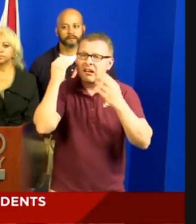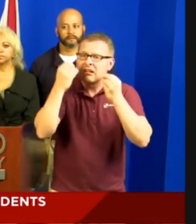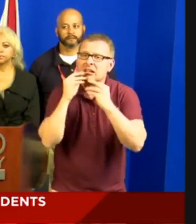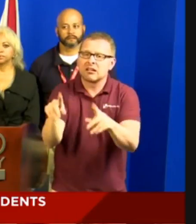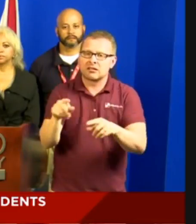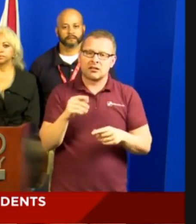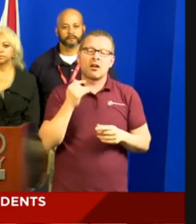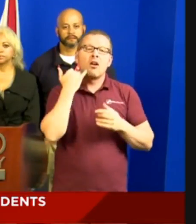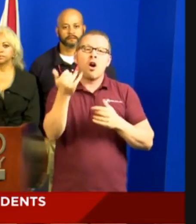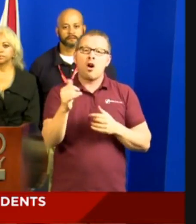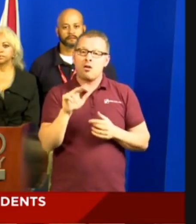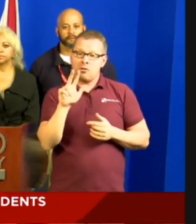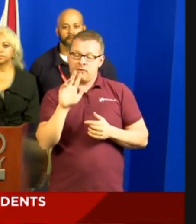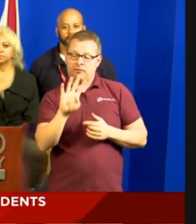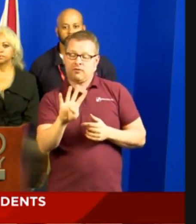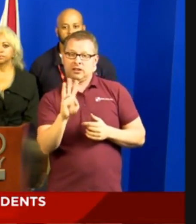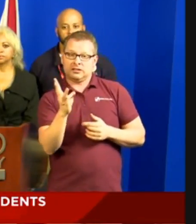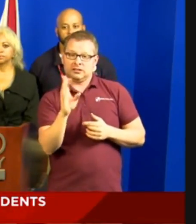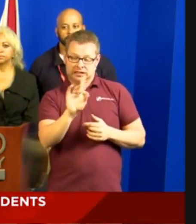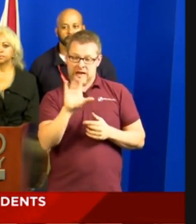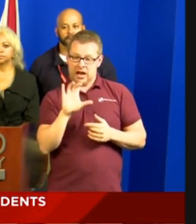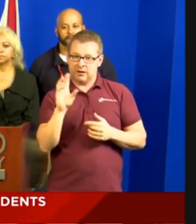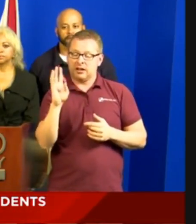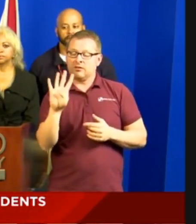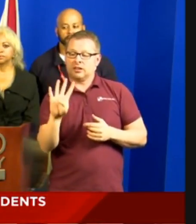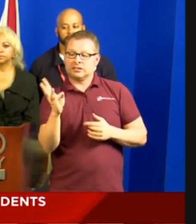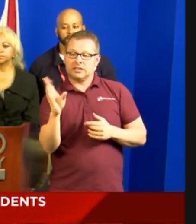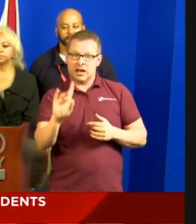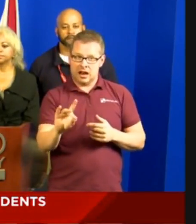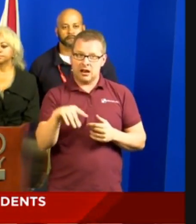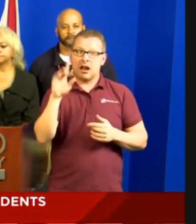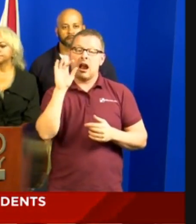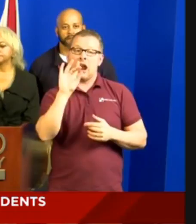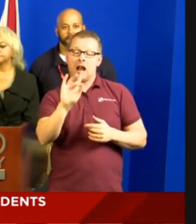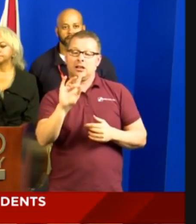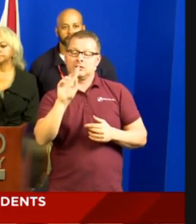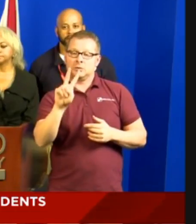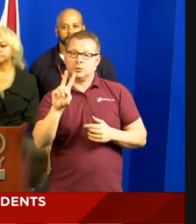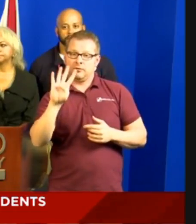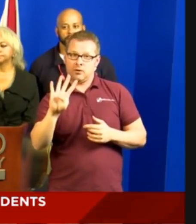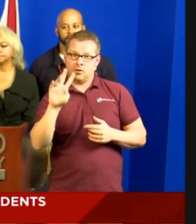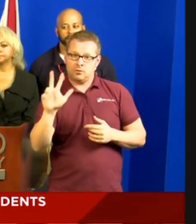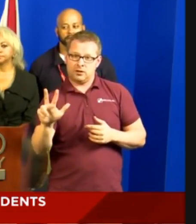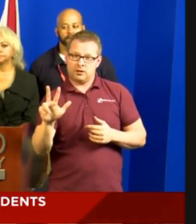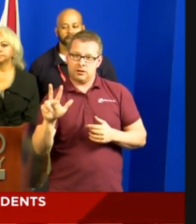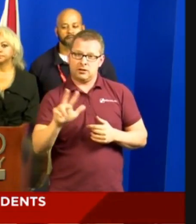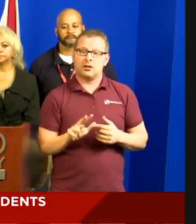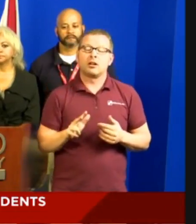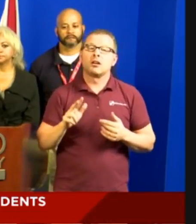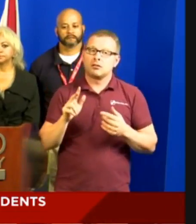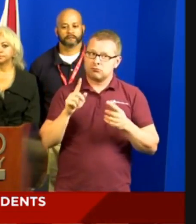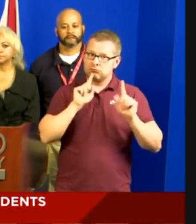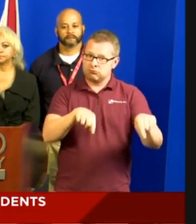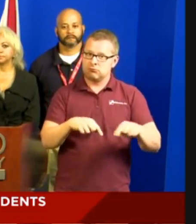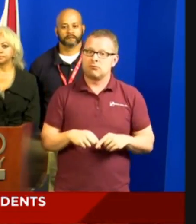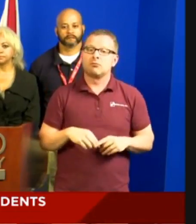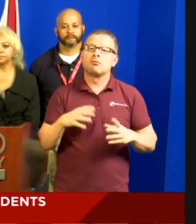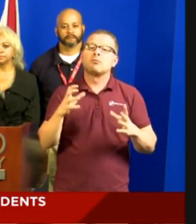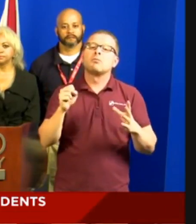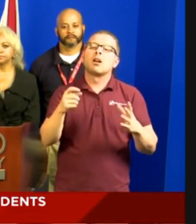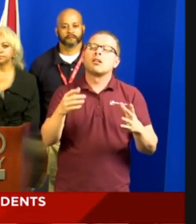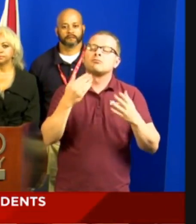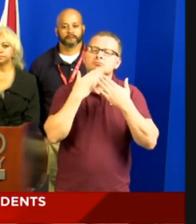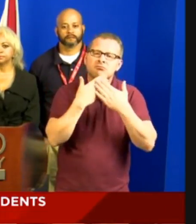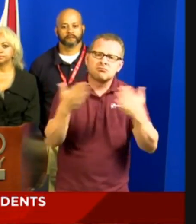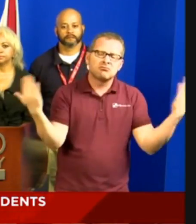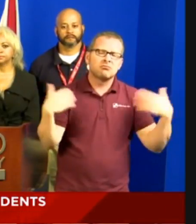1-800-468-8243. I just want to say thank you to our amazing staff, volunteers, and community partners. The